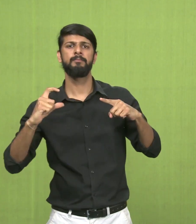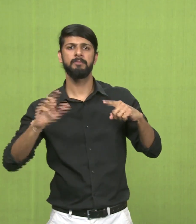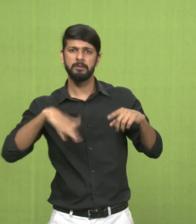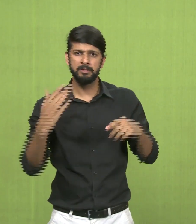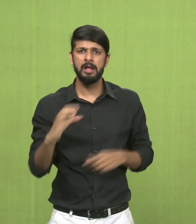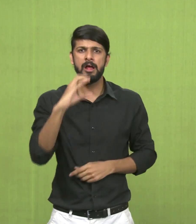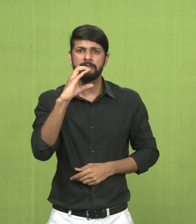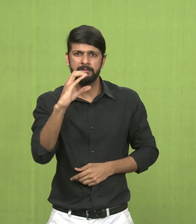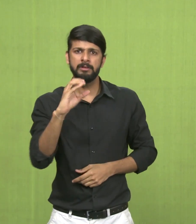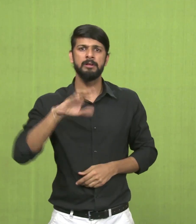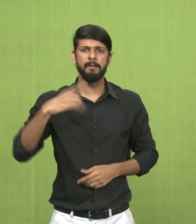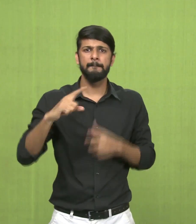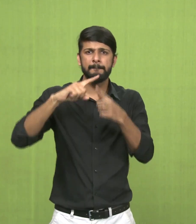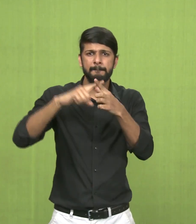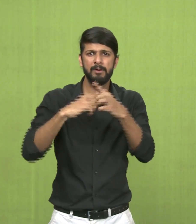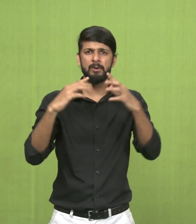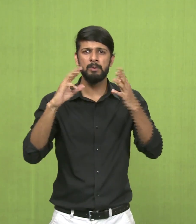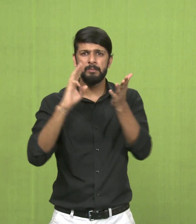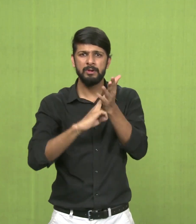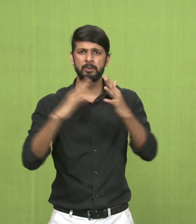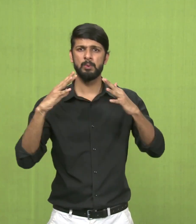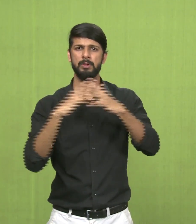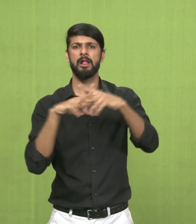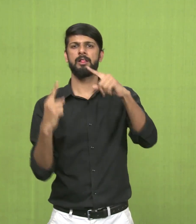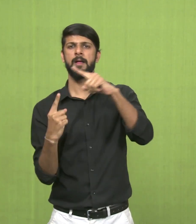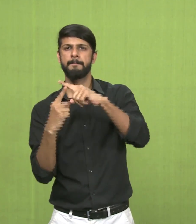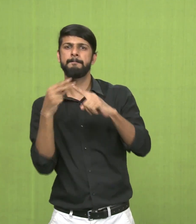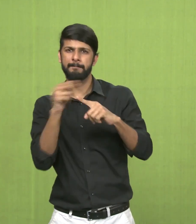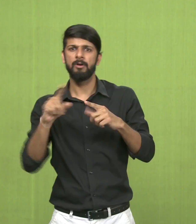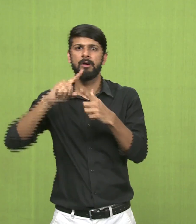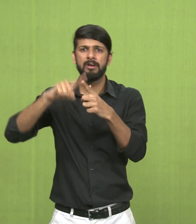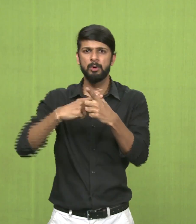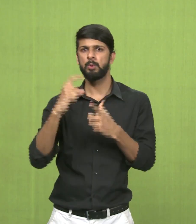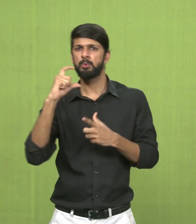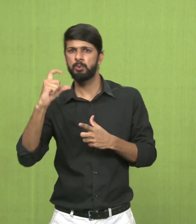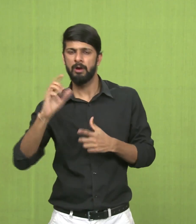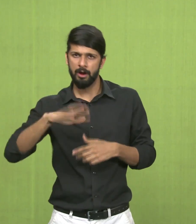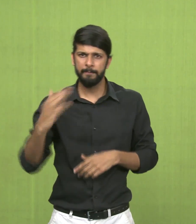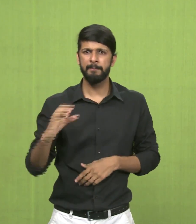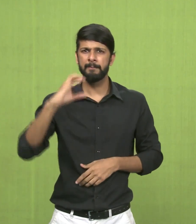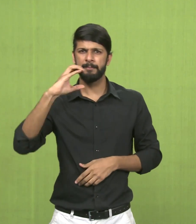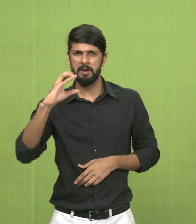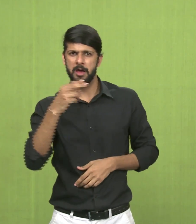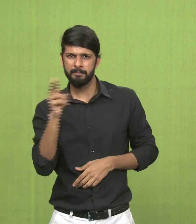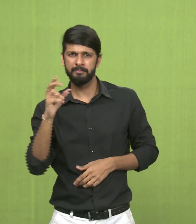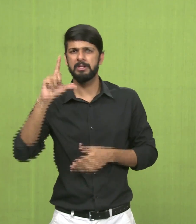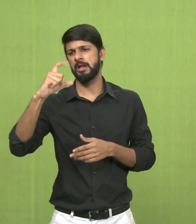Thomas Cole, Claude, J.M.W. Turner, John Constable,